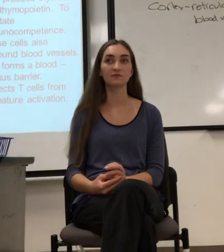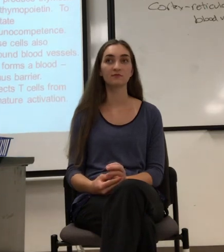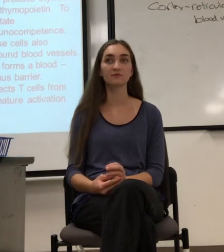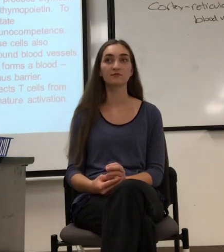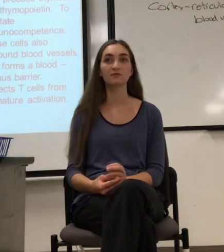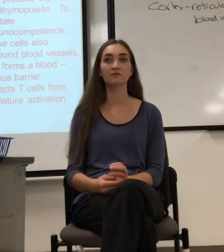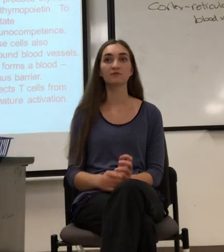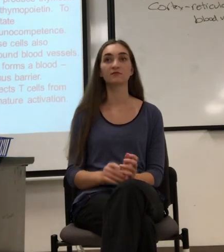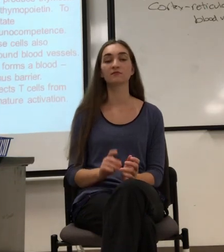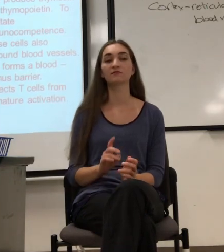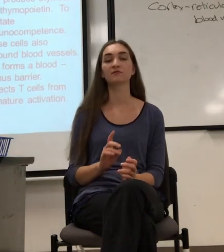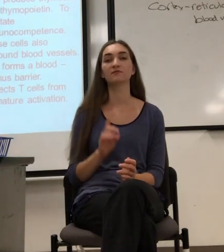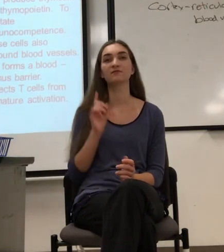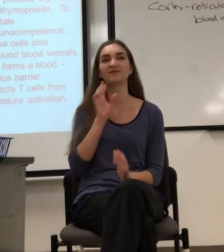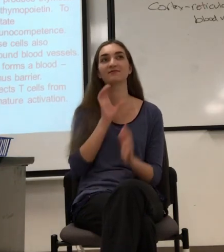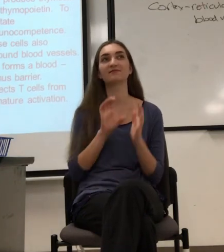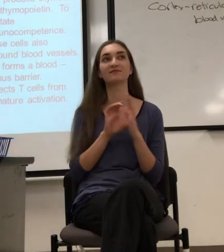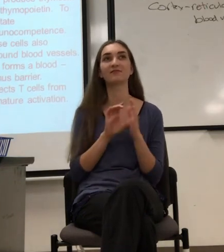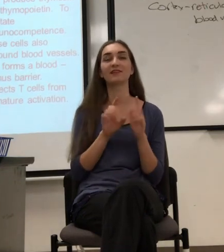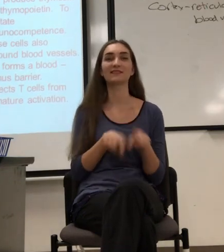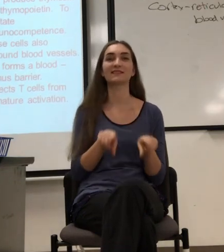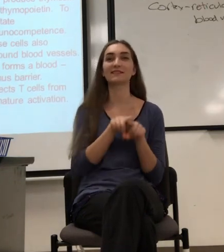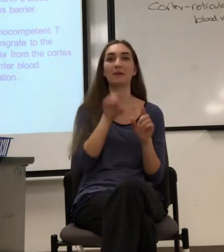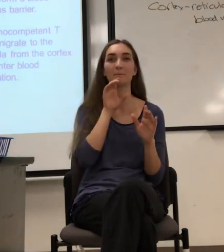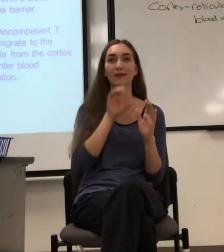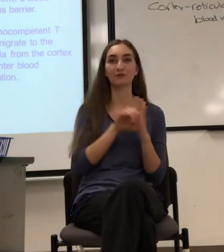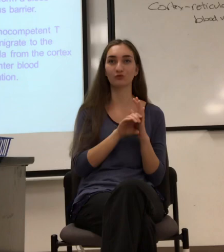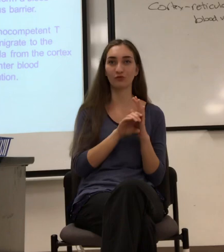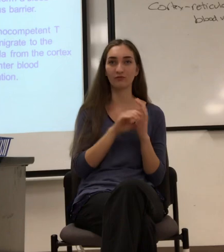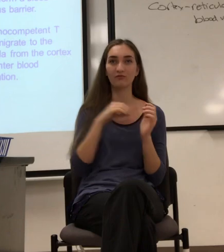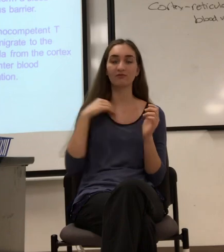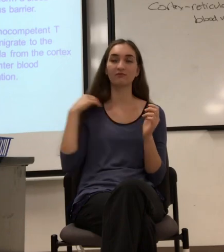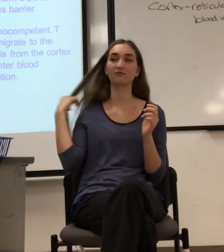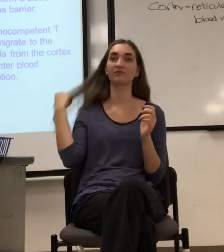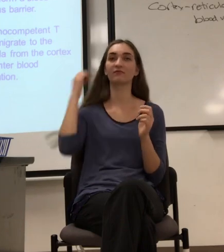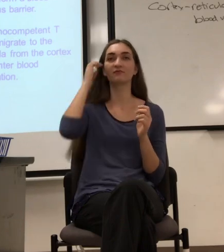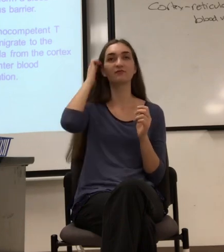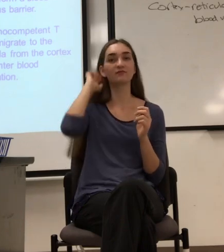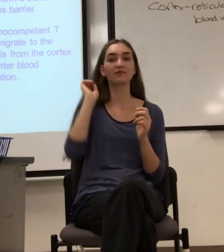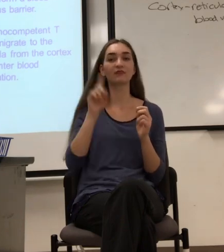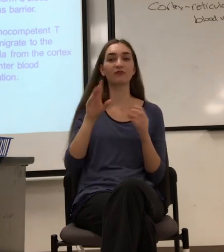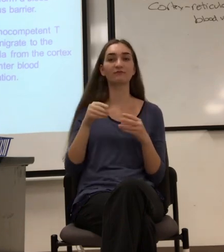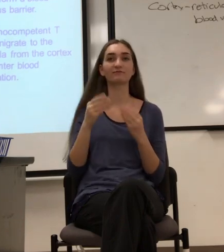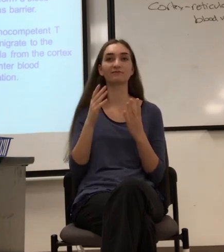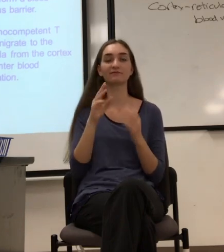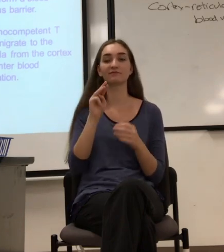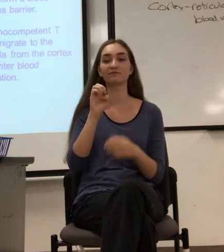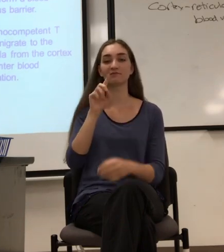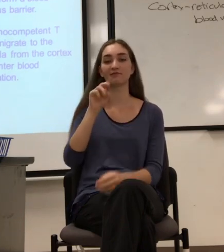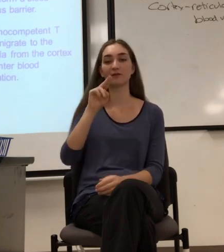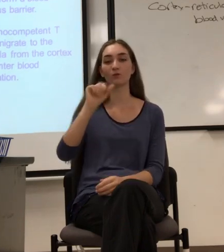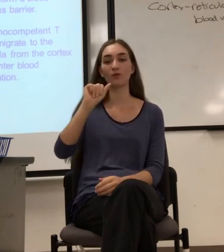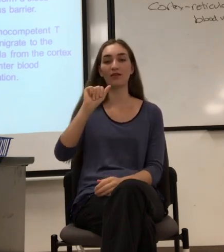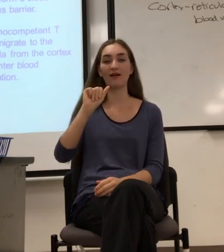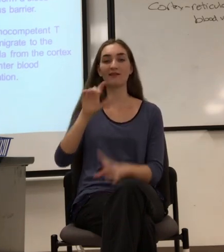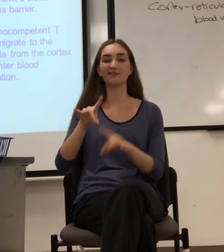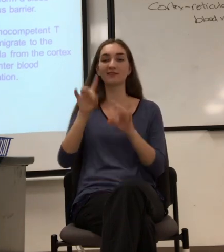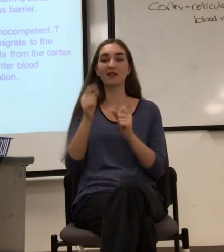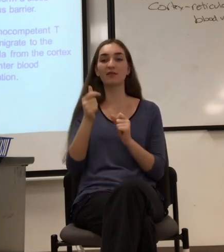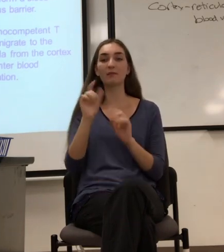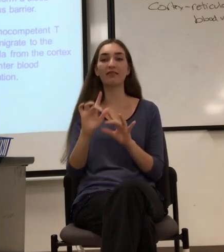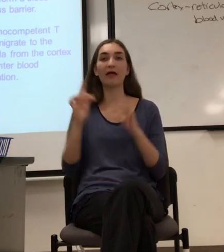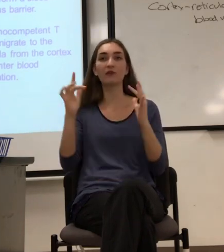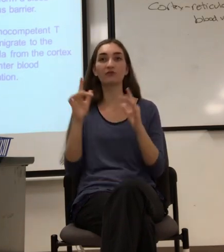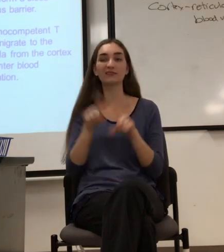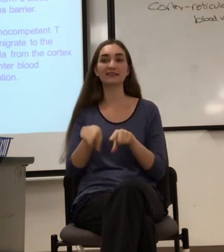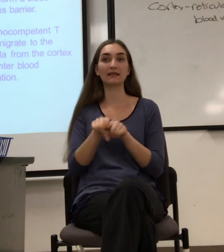Here's a picture of, well, same picture, but just telling you that the medulla stains a little lighter. It's the same stuff, except